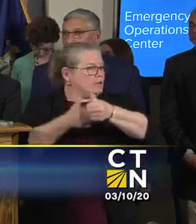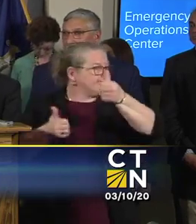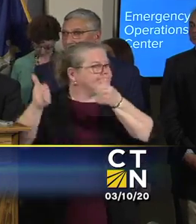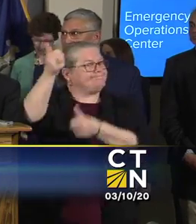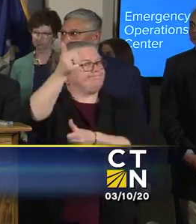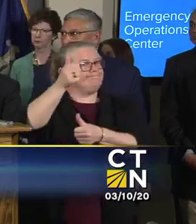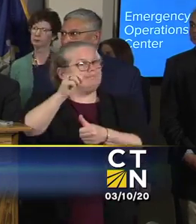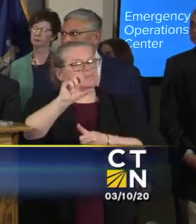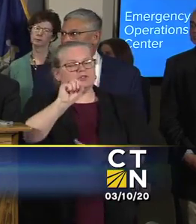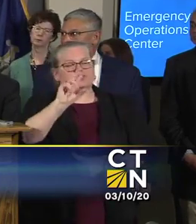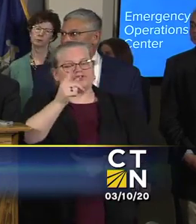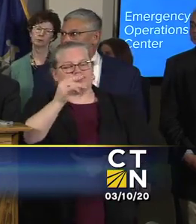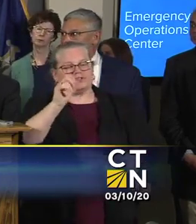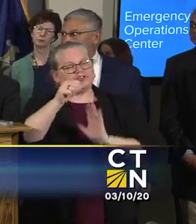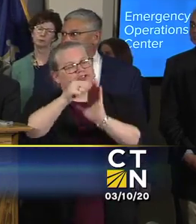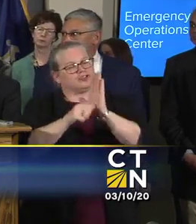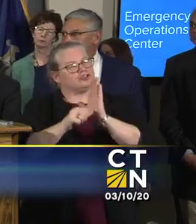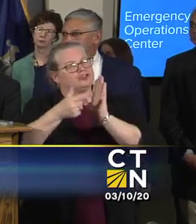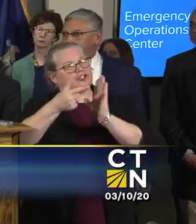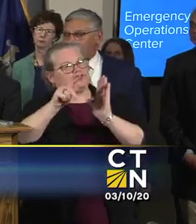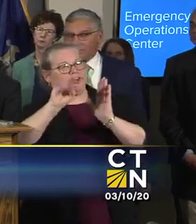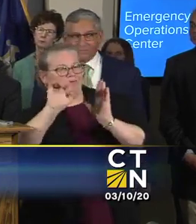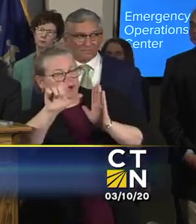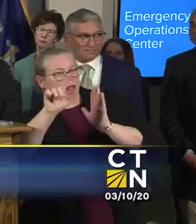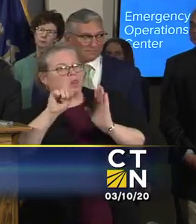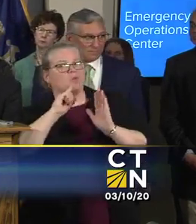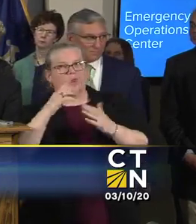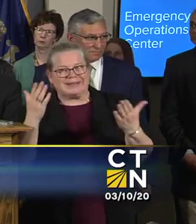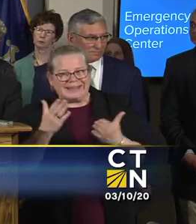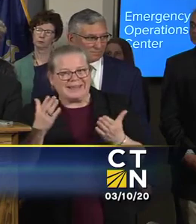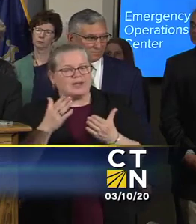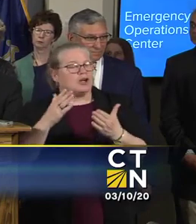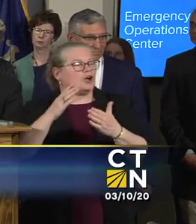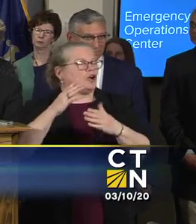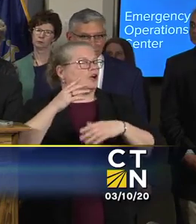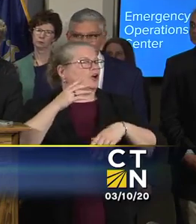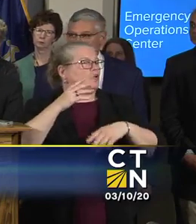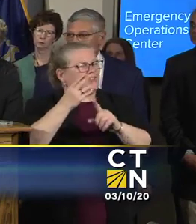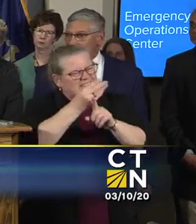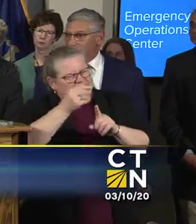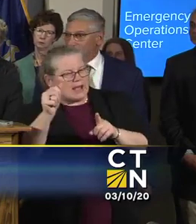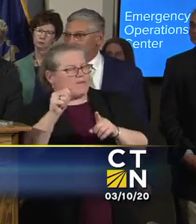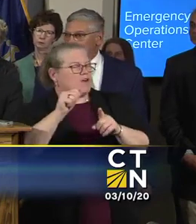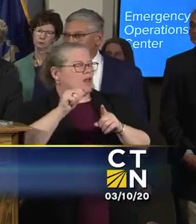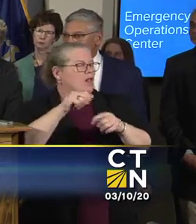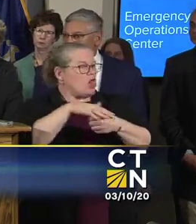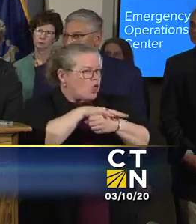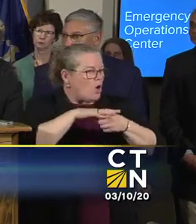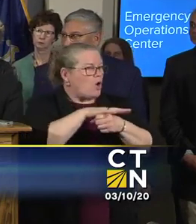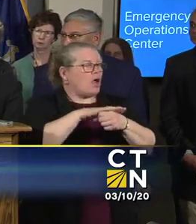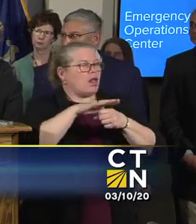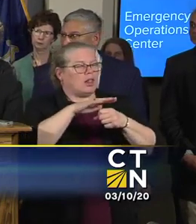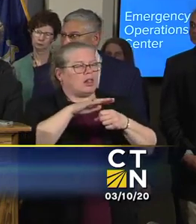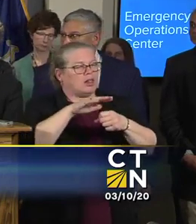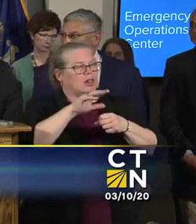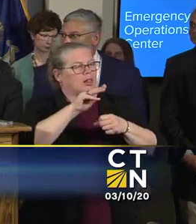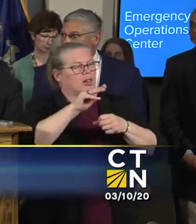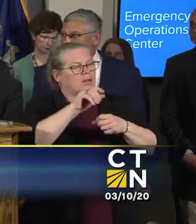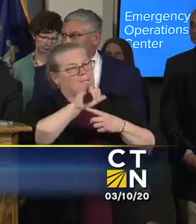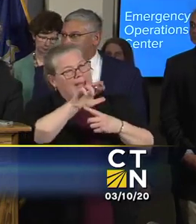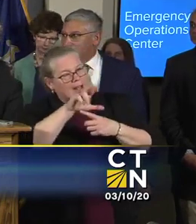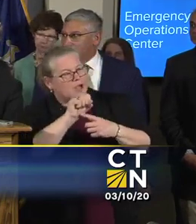So federal, state, and local are working. We had 700 local officials on the phone yesterday. And I'm not worried about